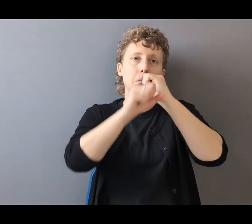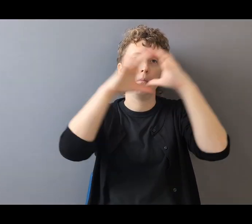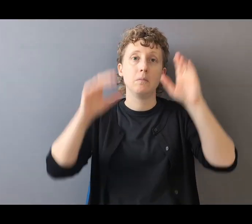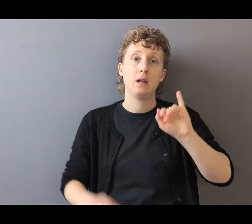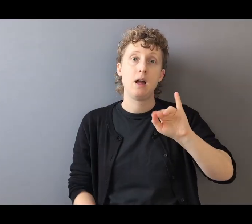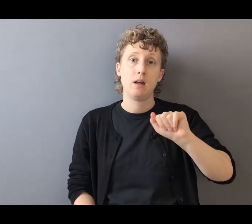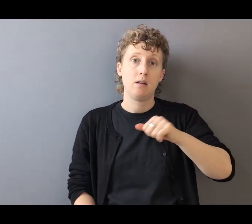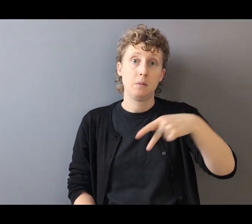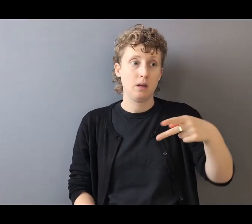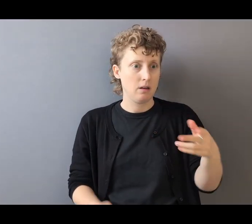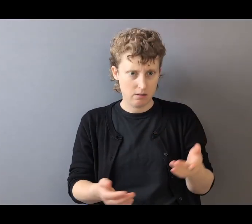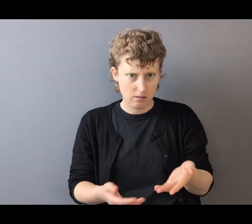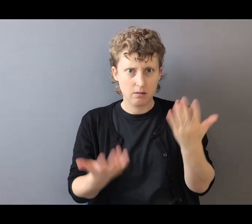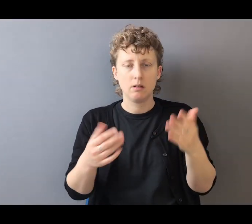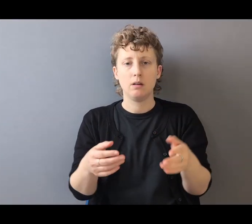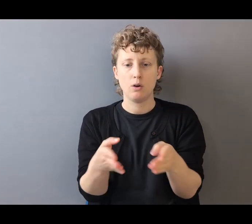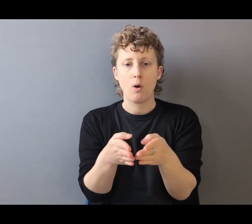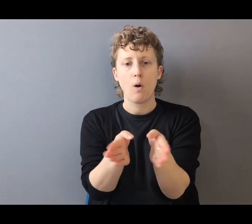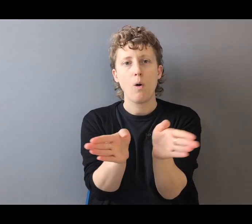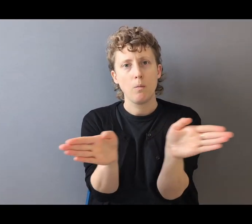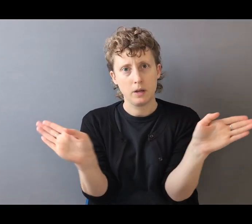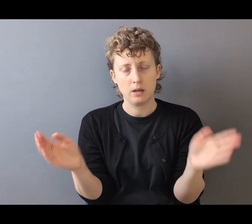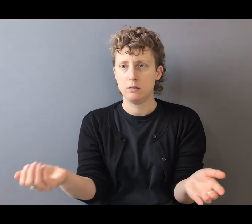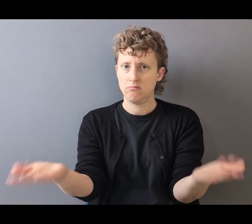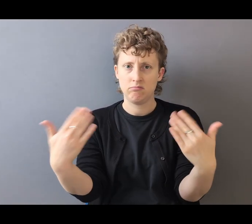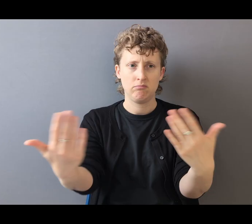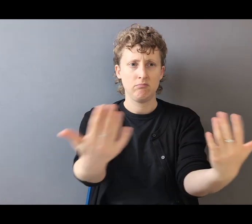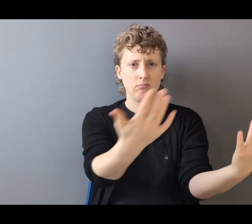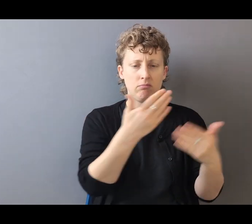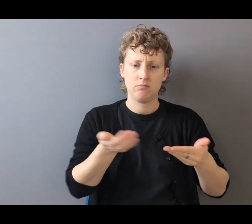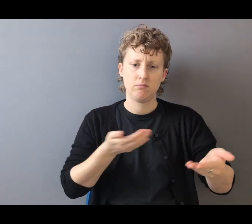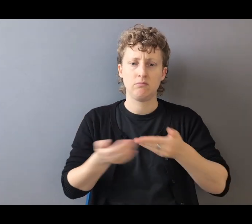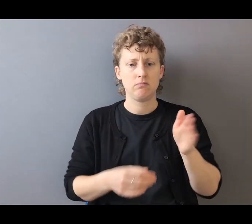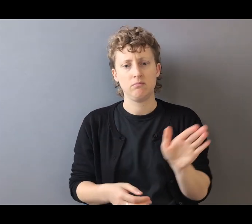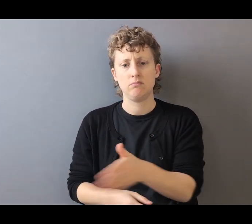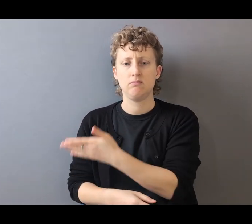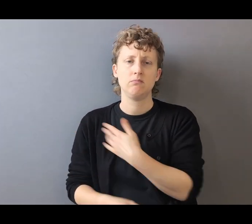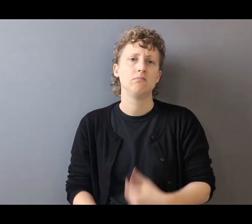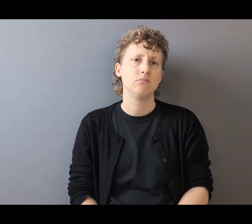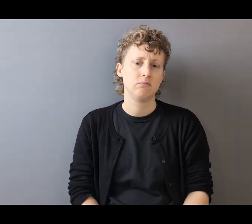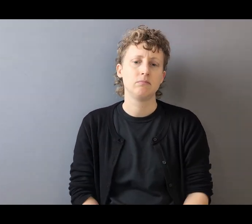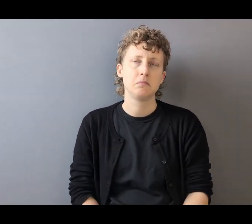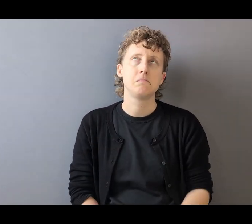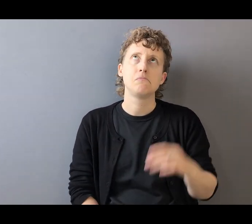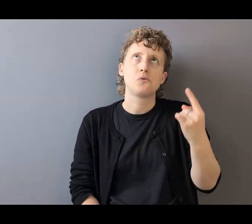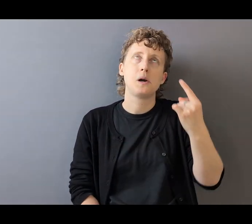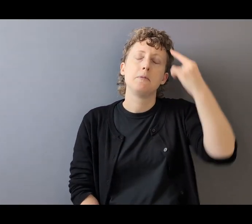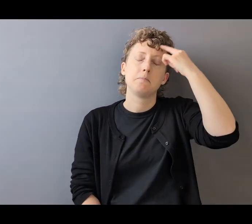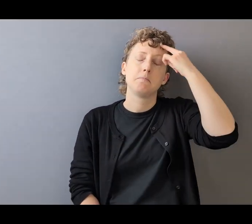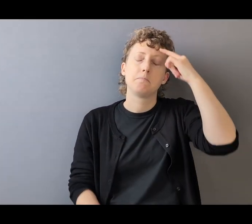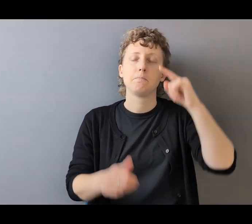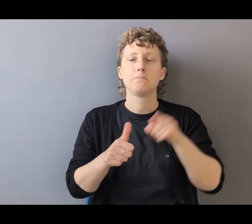and somehow ease the way into accessibility for everyone interested. That would be one thing.